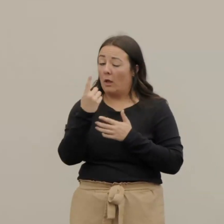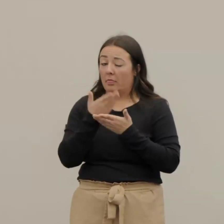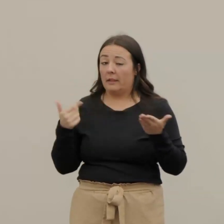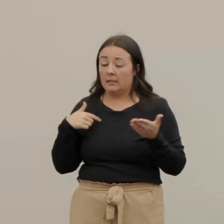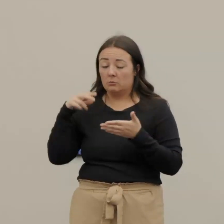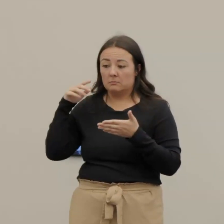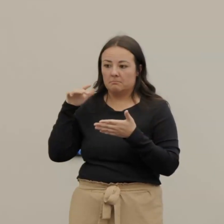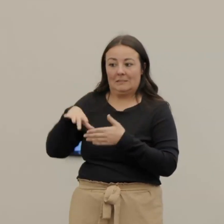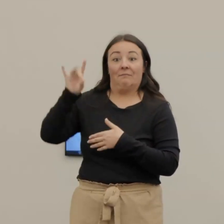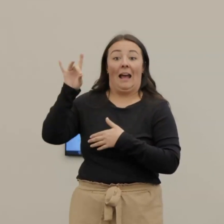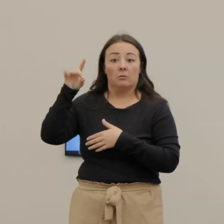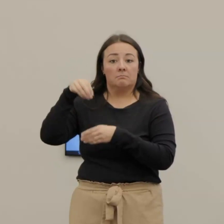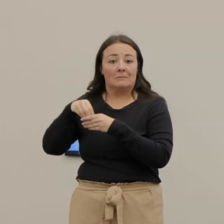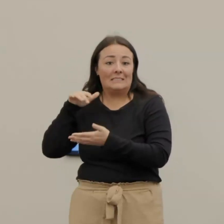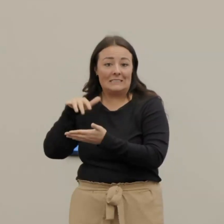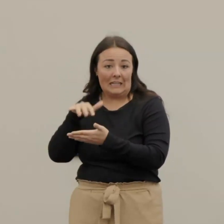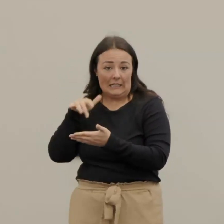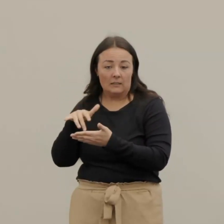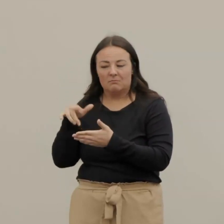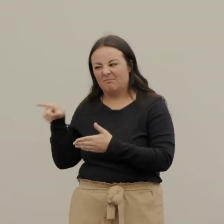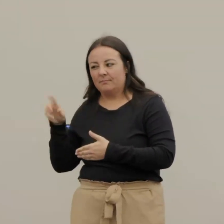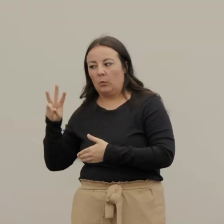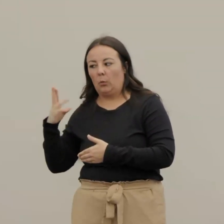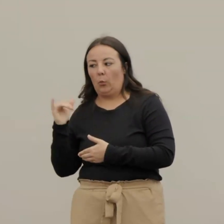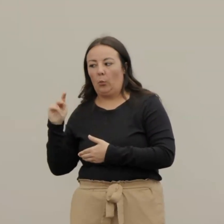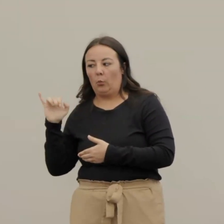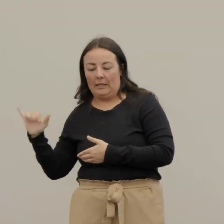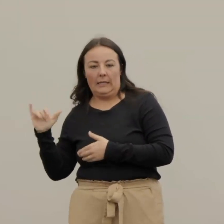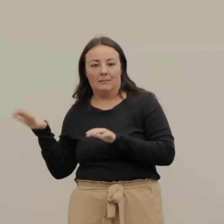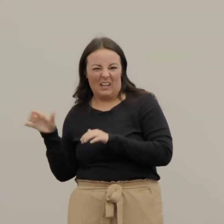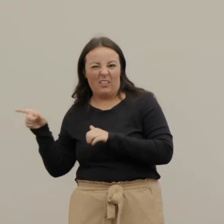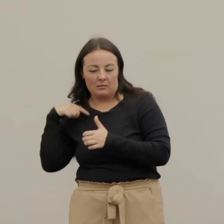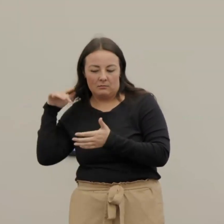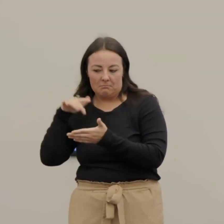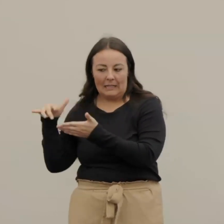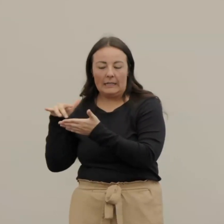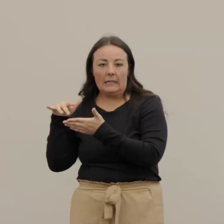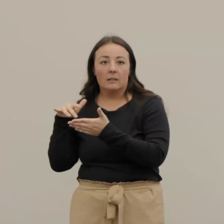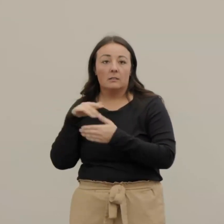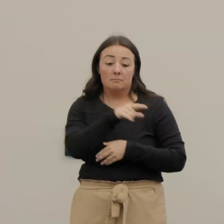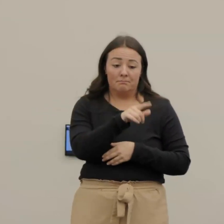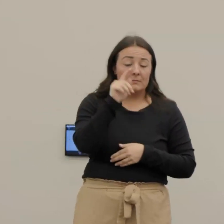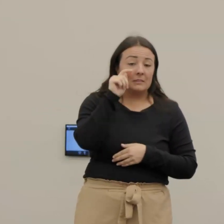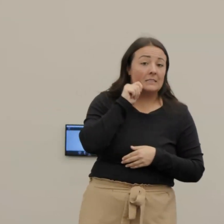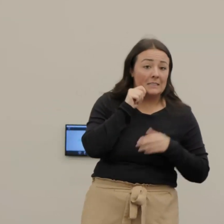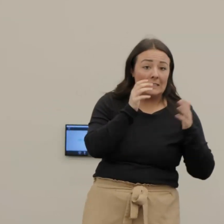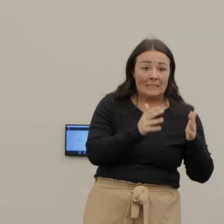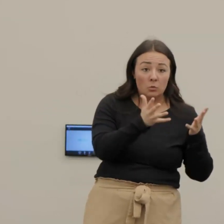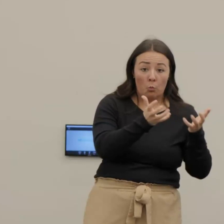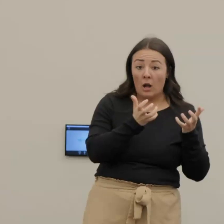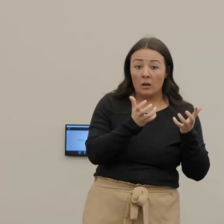Whitney and presented at Access U is the teens, what did they want?